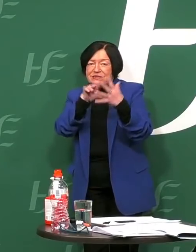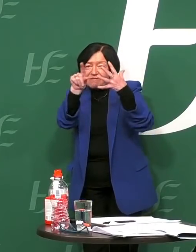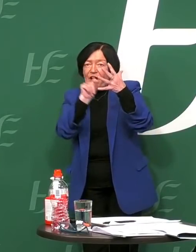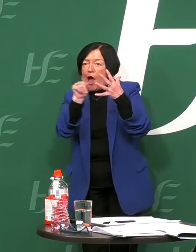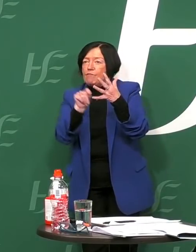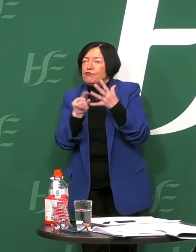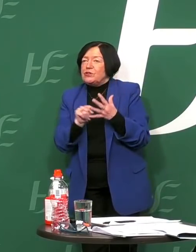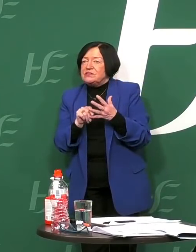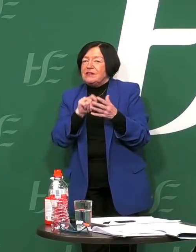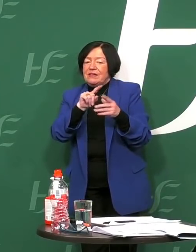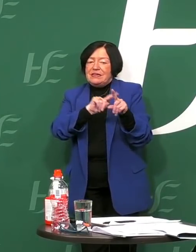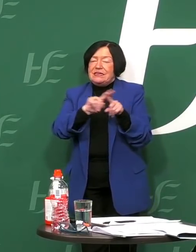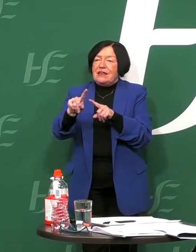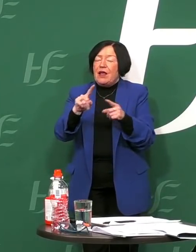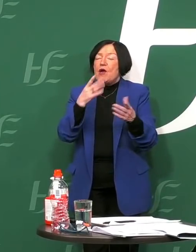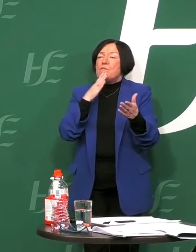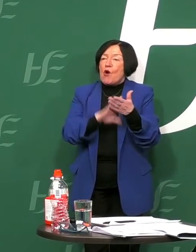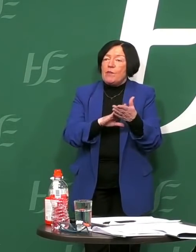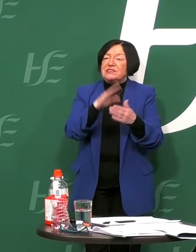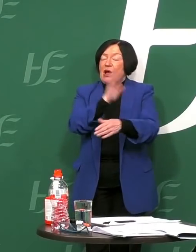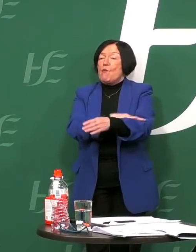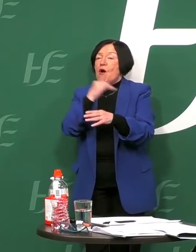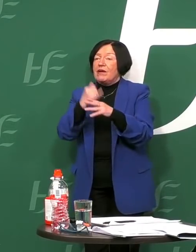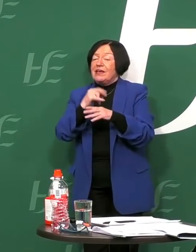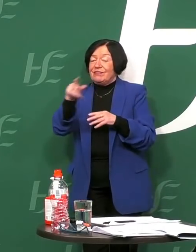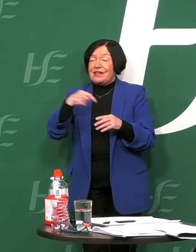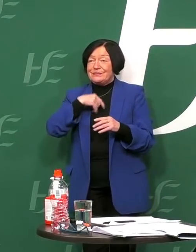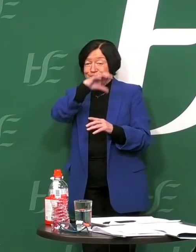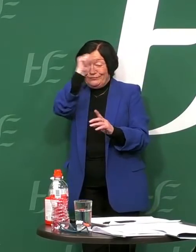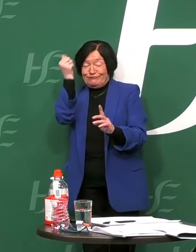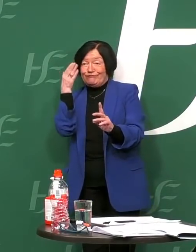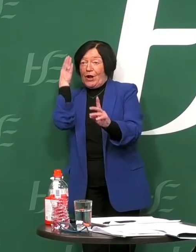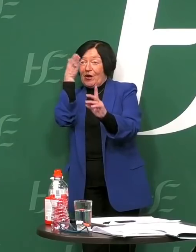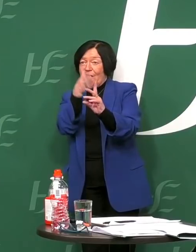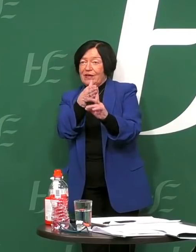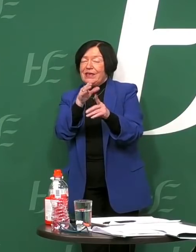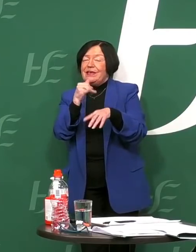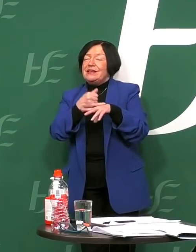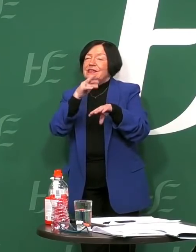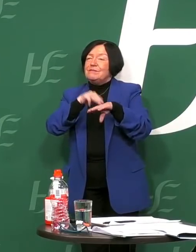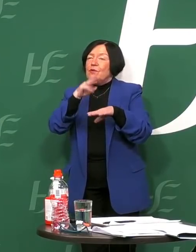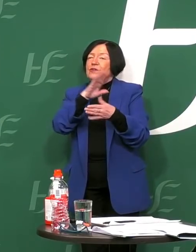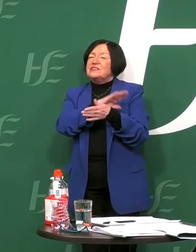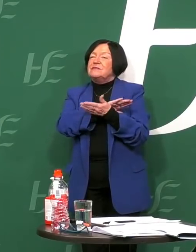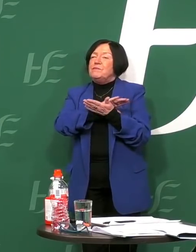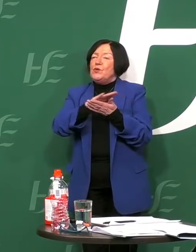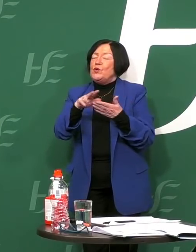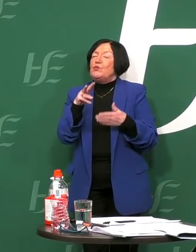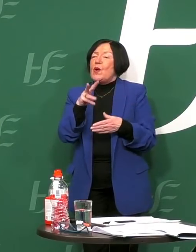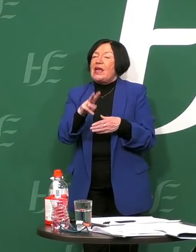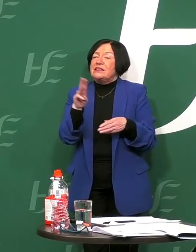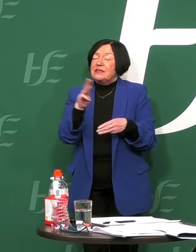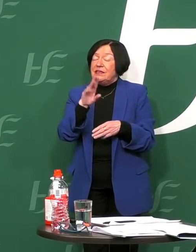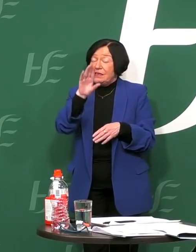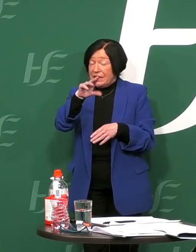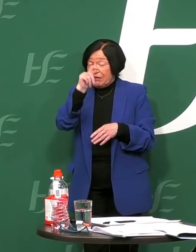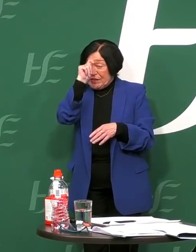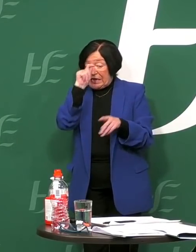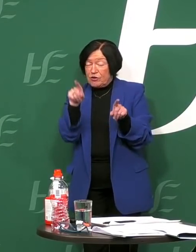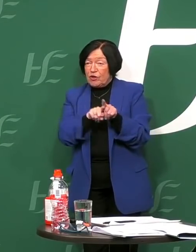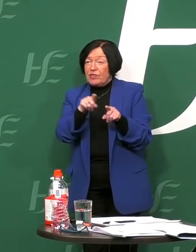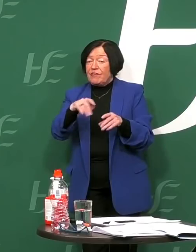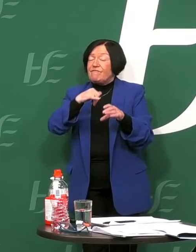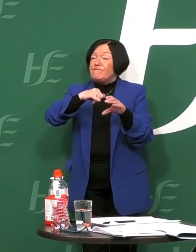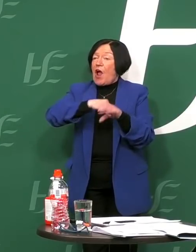between appointments and walk-in. And that's our ultimate objective, to do it in as smooth a way as possible for people as well. Bearing in mind also the